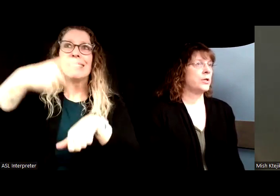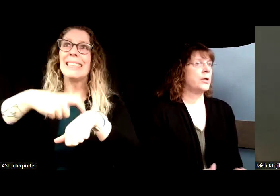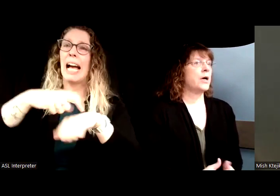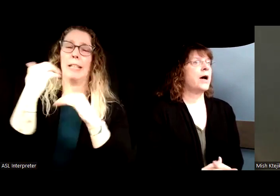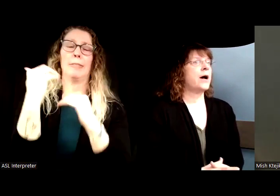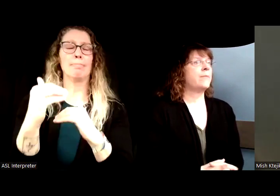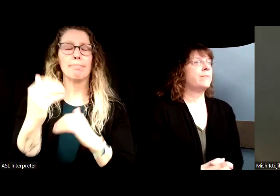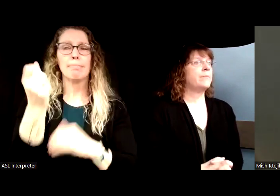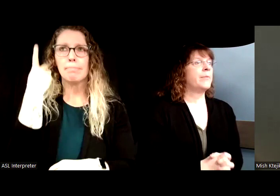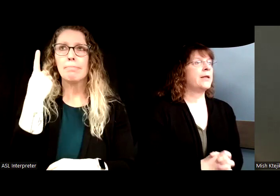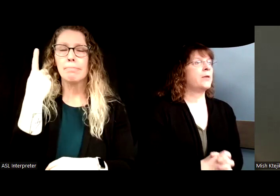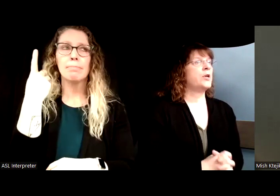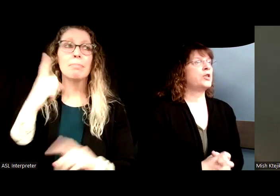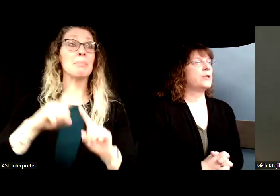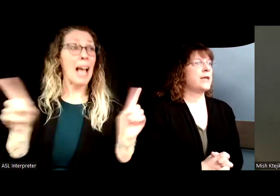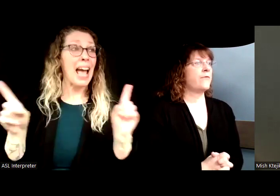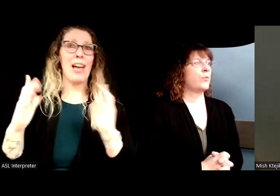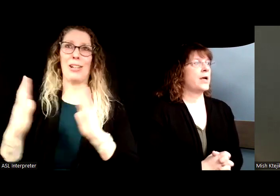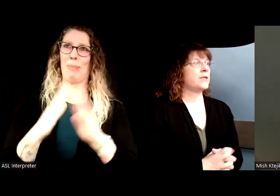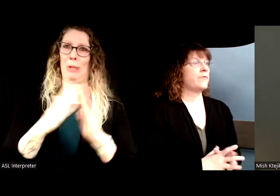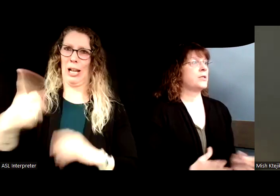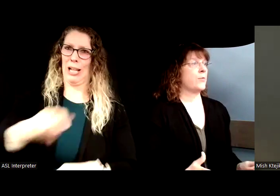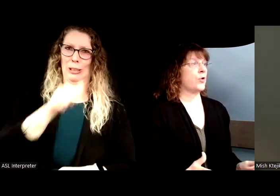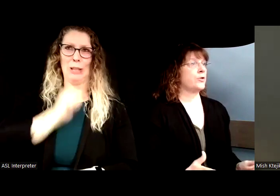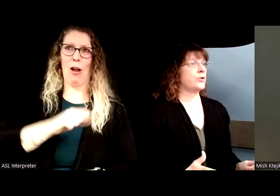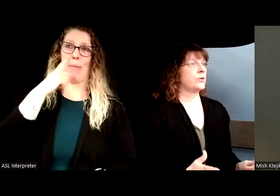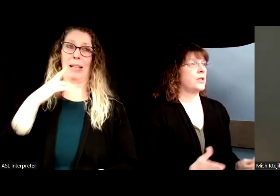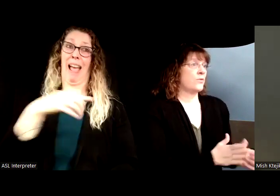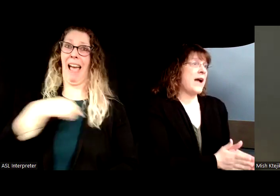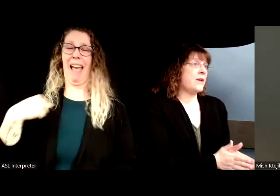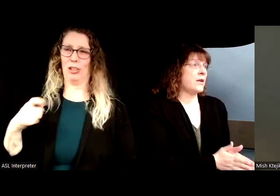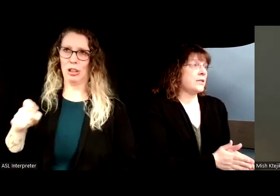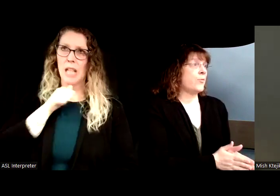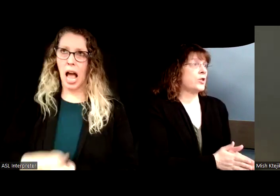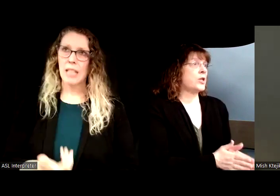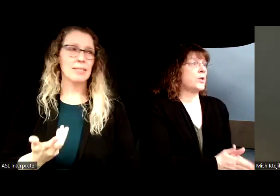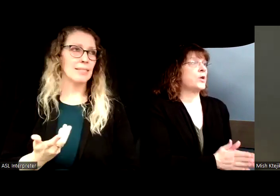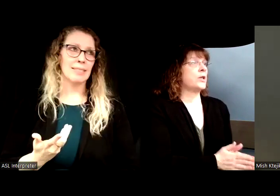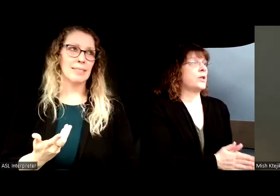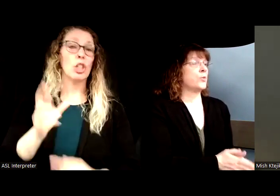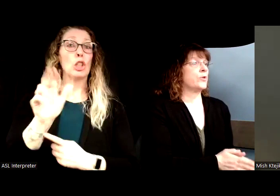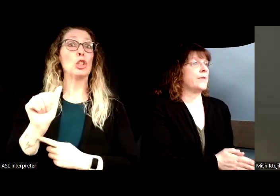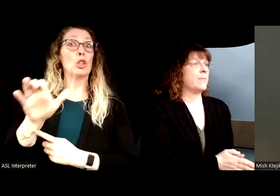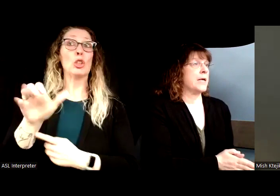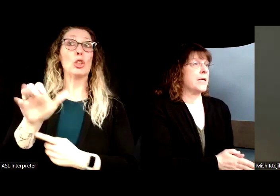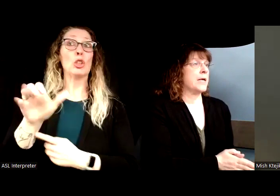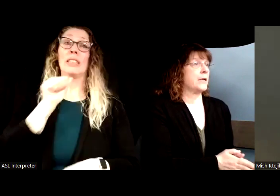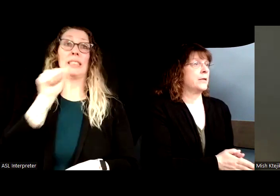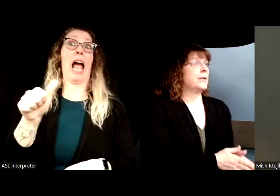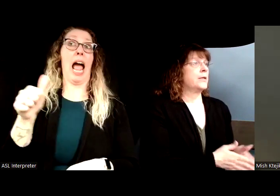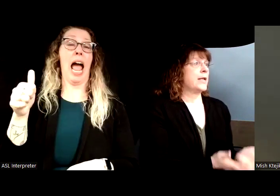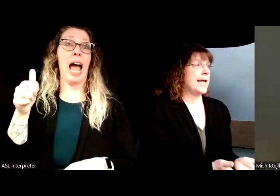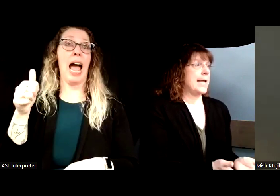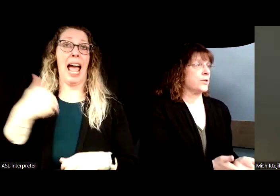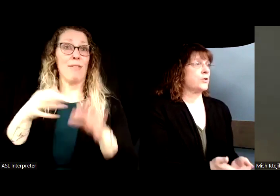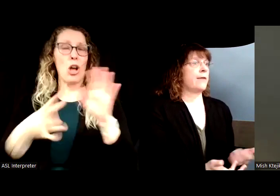crunch. But the community shouldn't suffer because of our time crunch. Because the RAC is on a time crunch because we couldn't get interpreters for that meeting. So